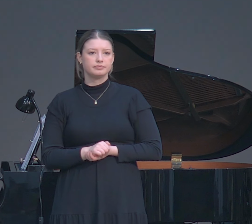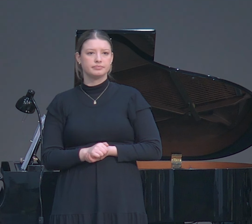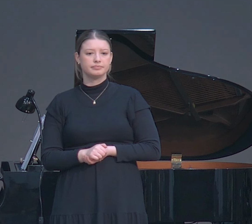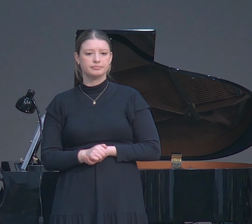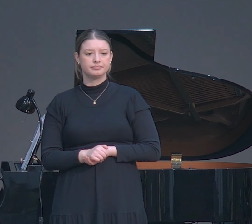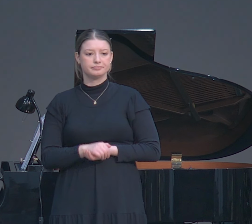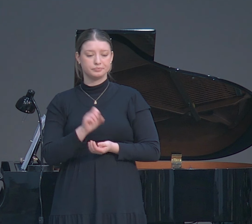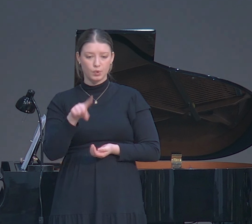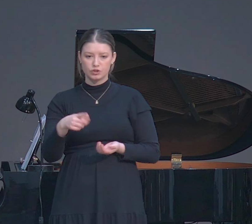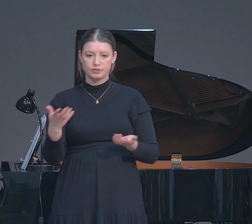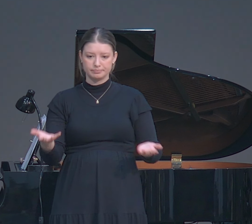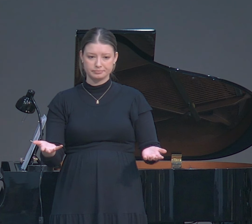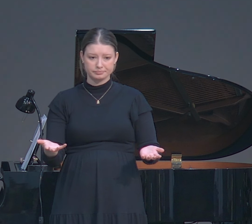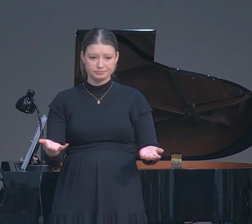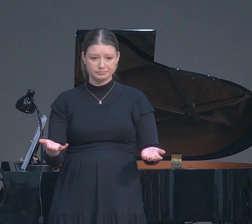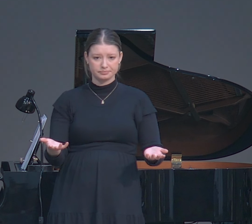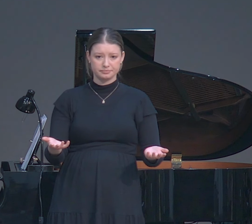Here's the question.